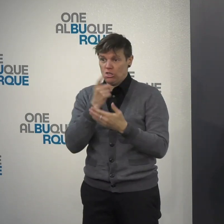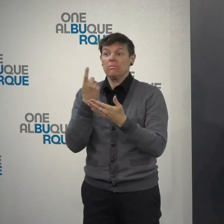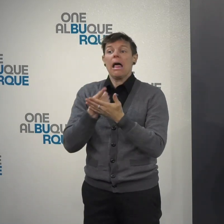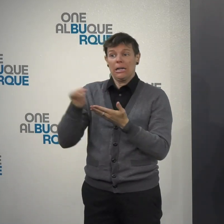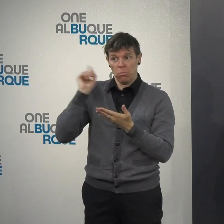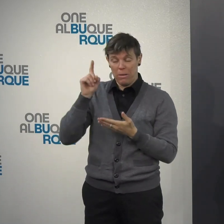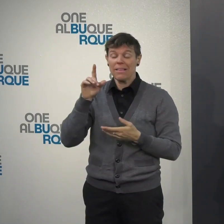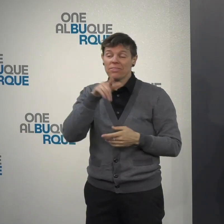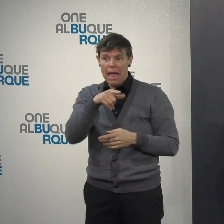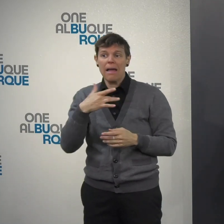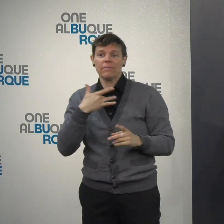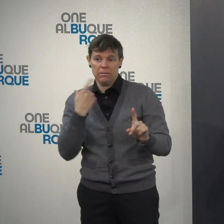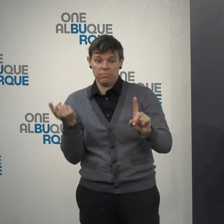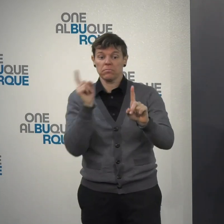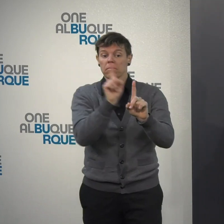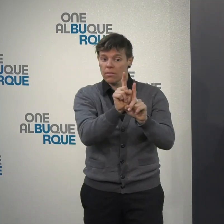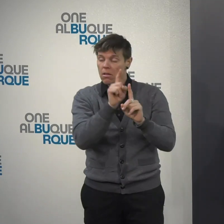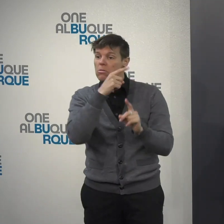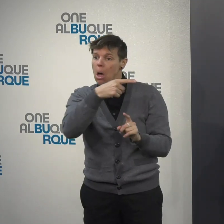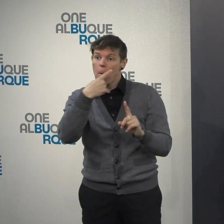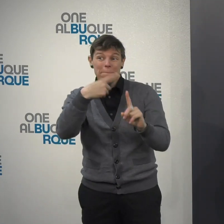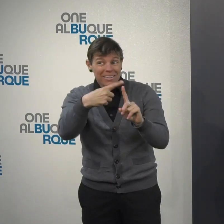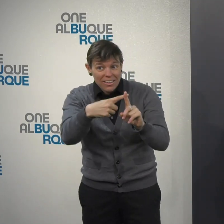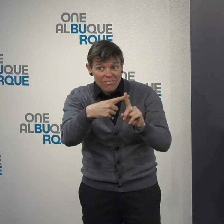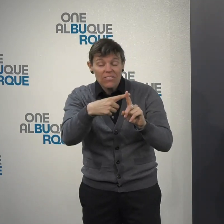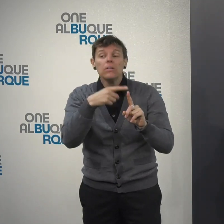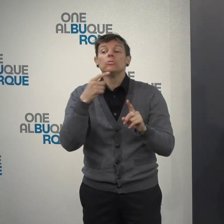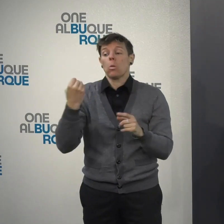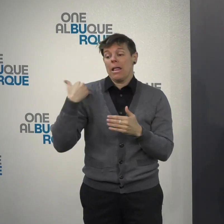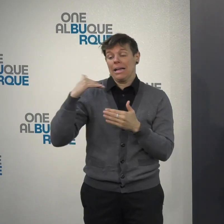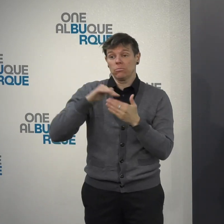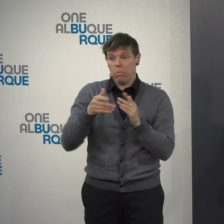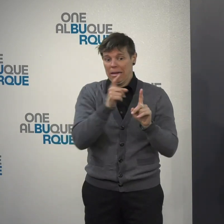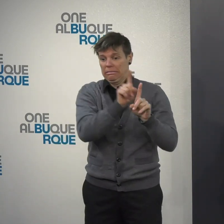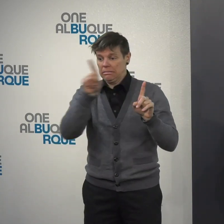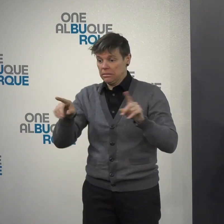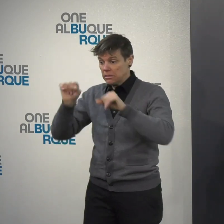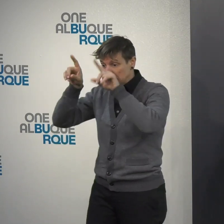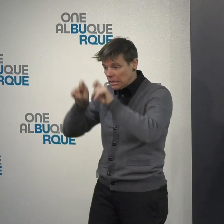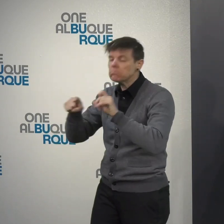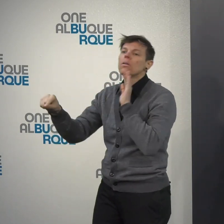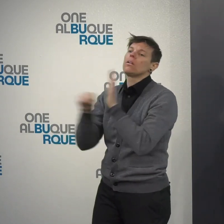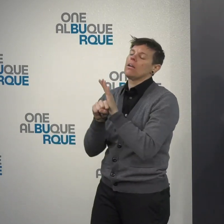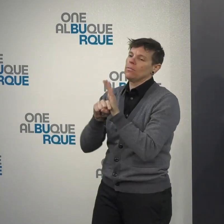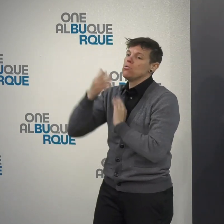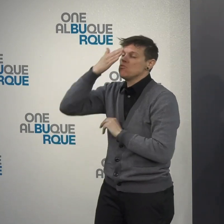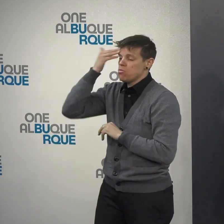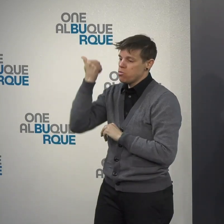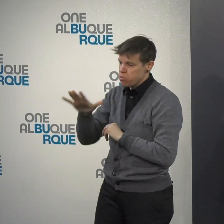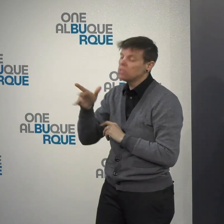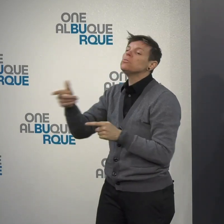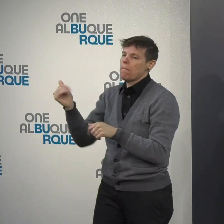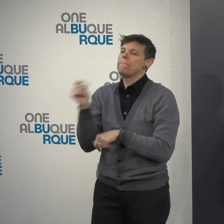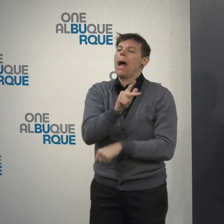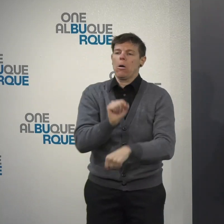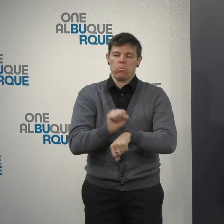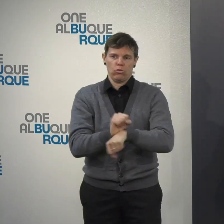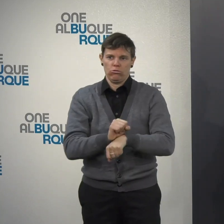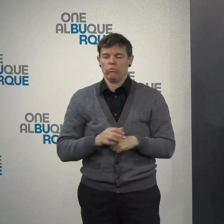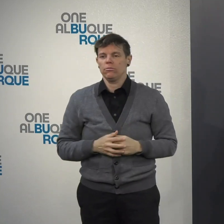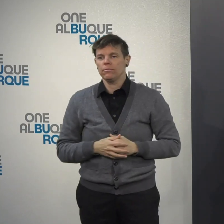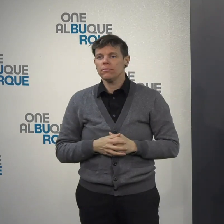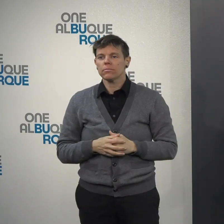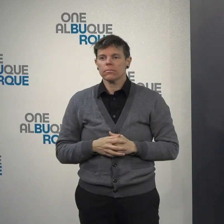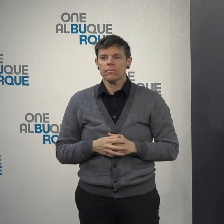3 days. They were tested in the interim and came back to work the following week with again, they weren't tested positive.